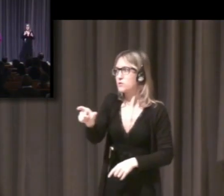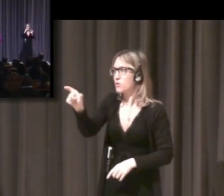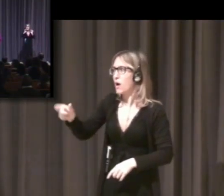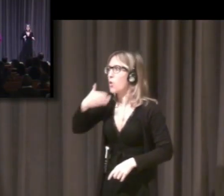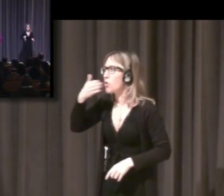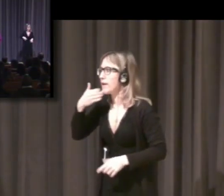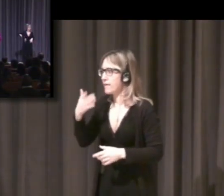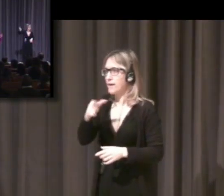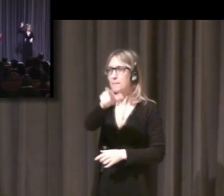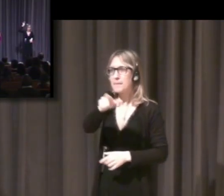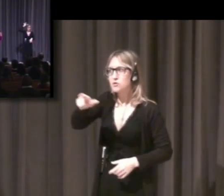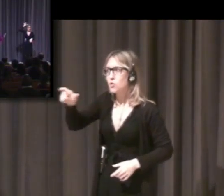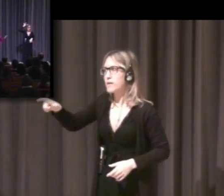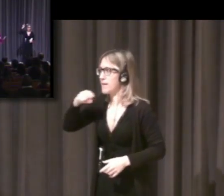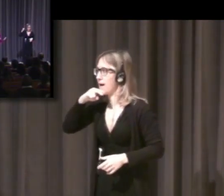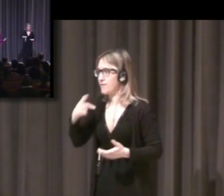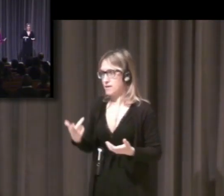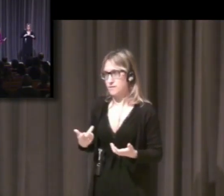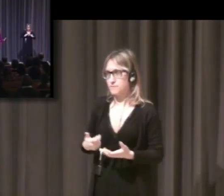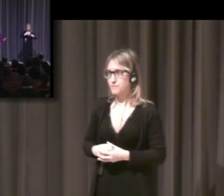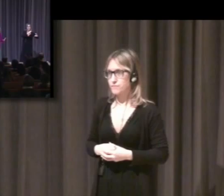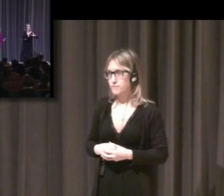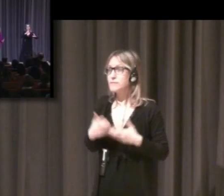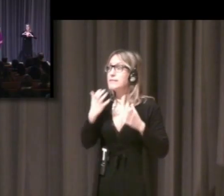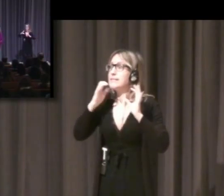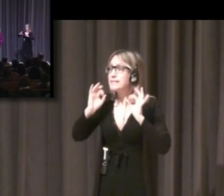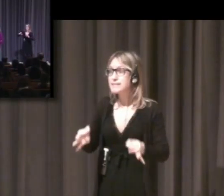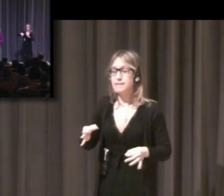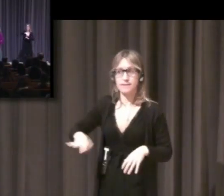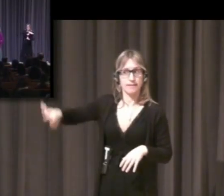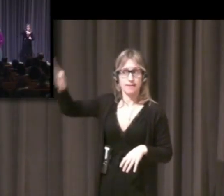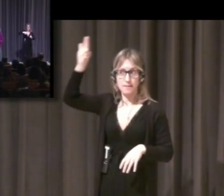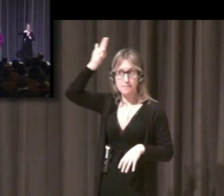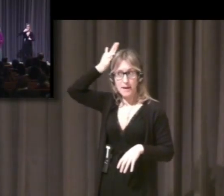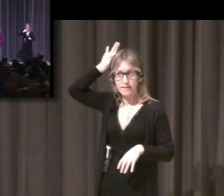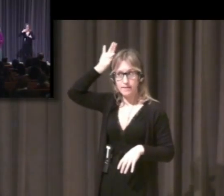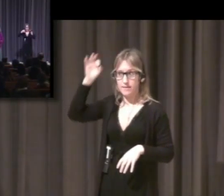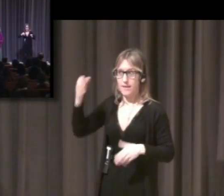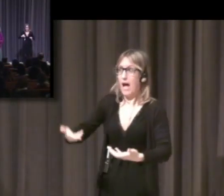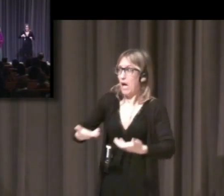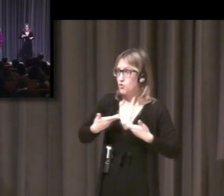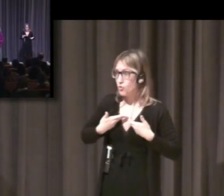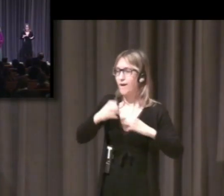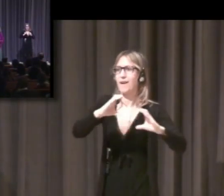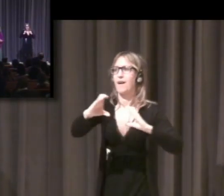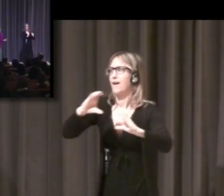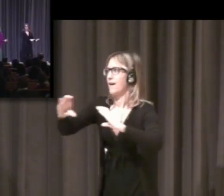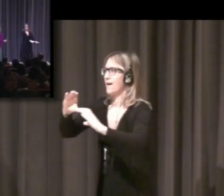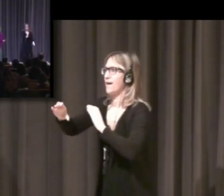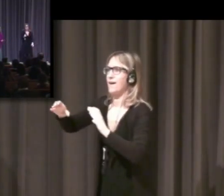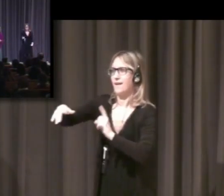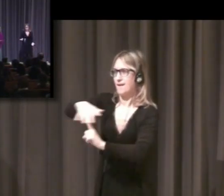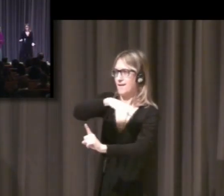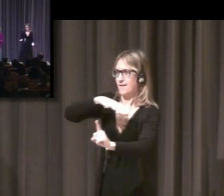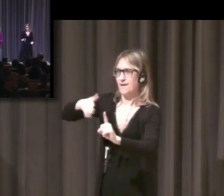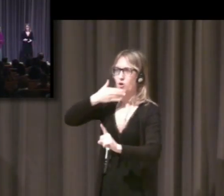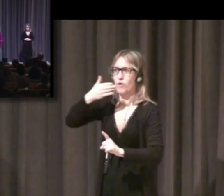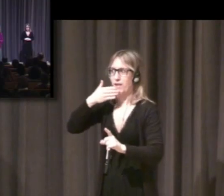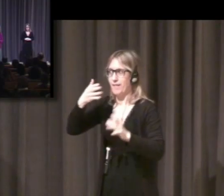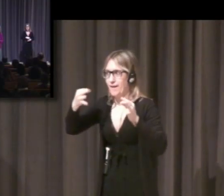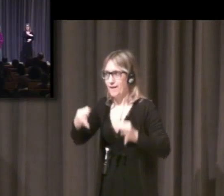you to communicate with those people, you're not going to give it up. Little kids don't give